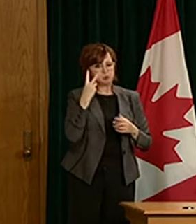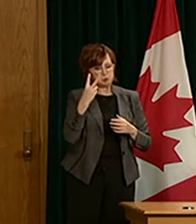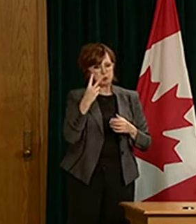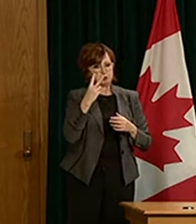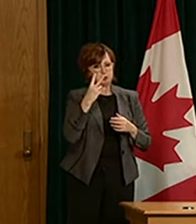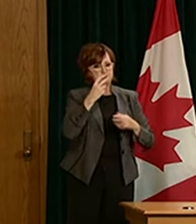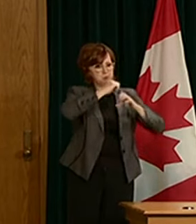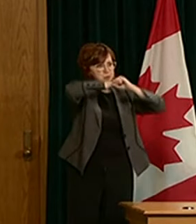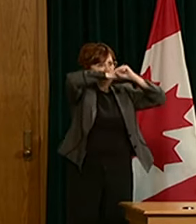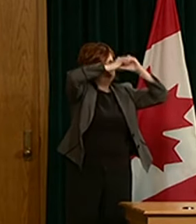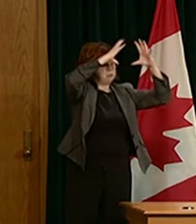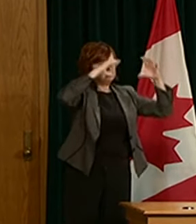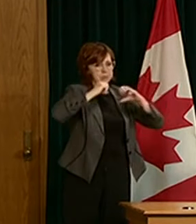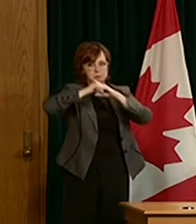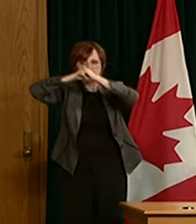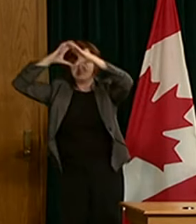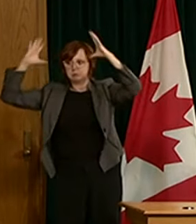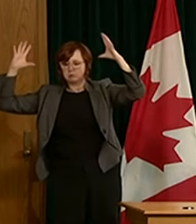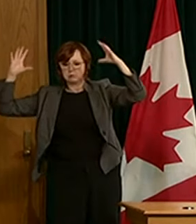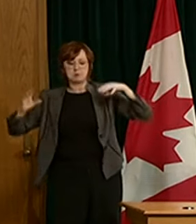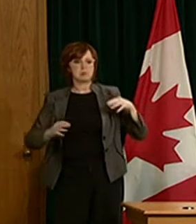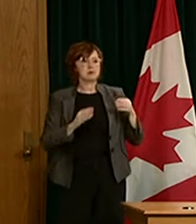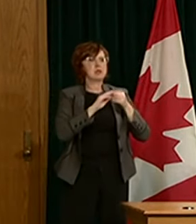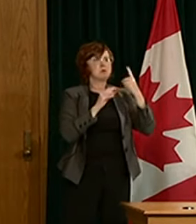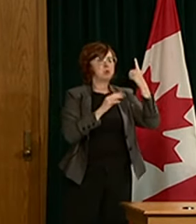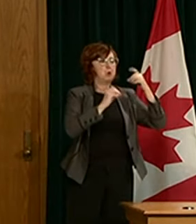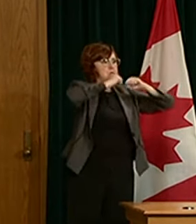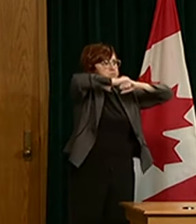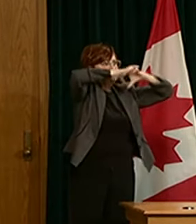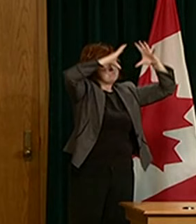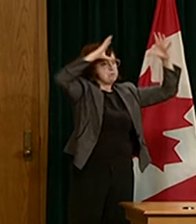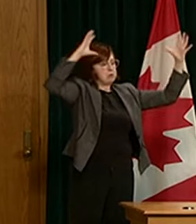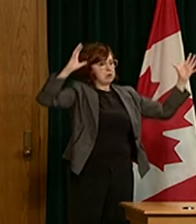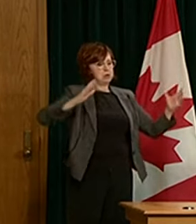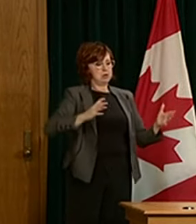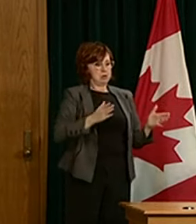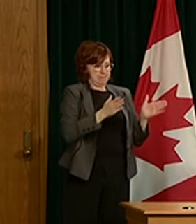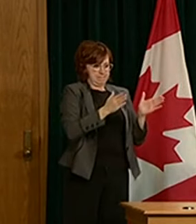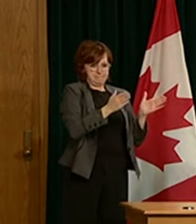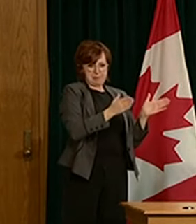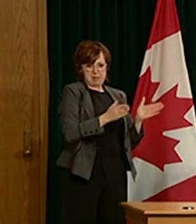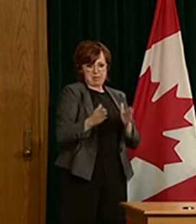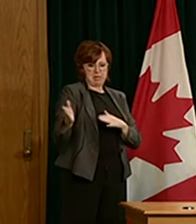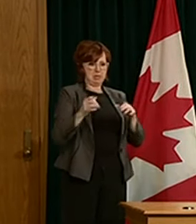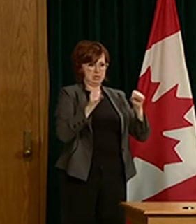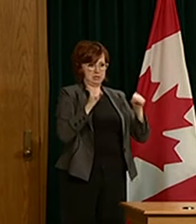we call our planned capacity. And we established a number in terms